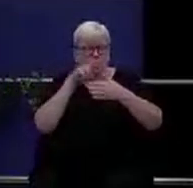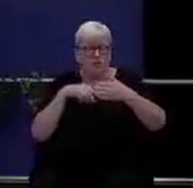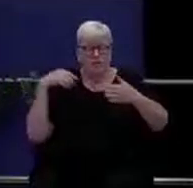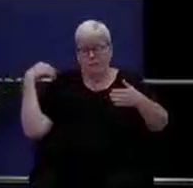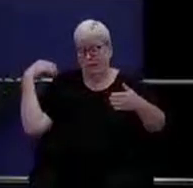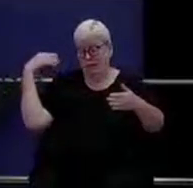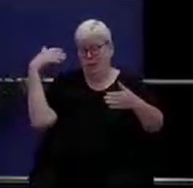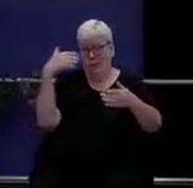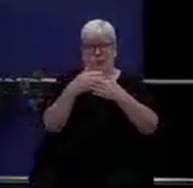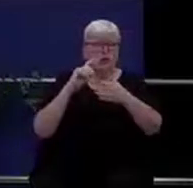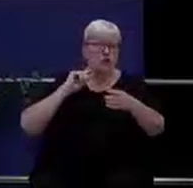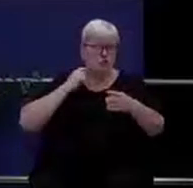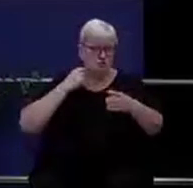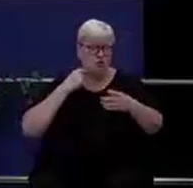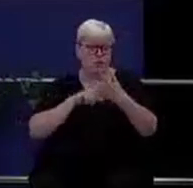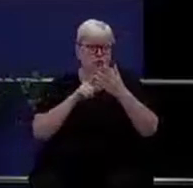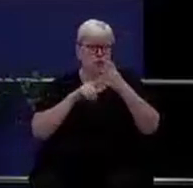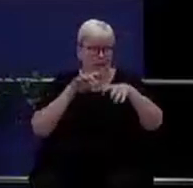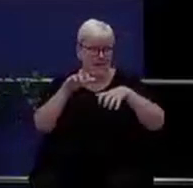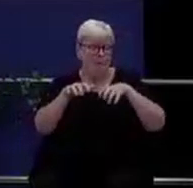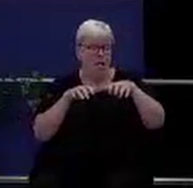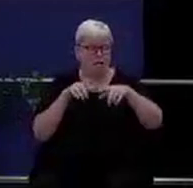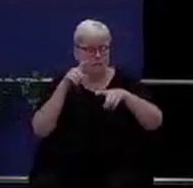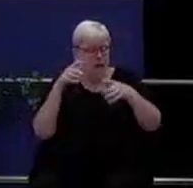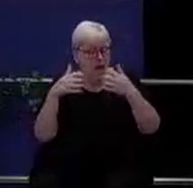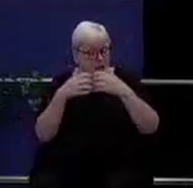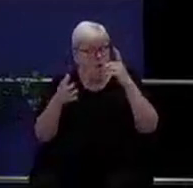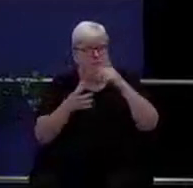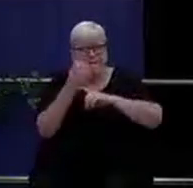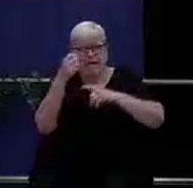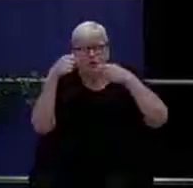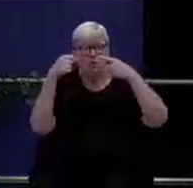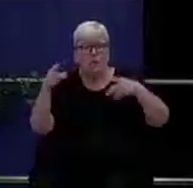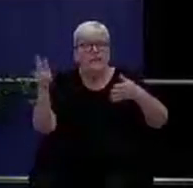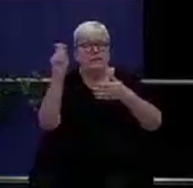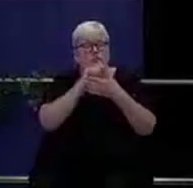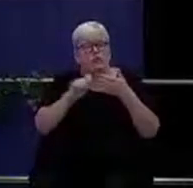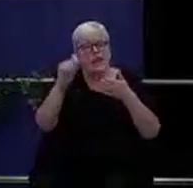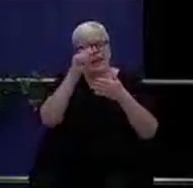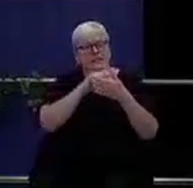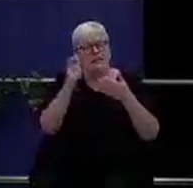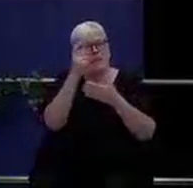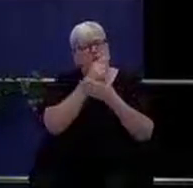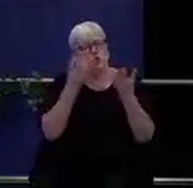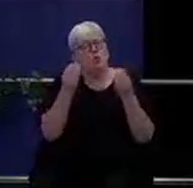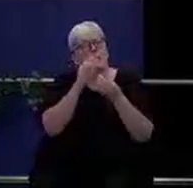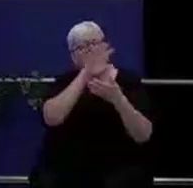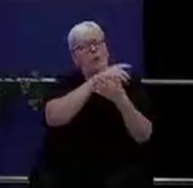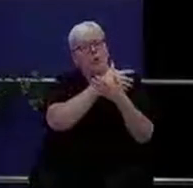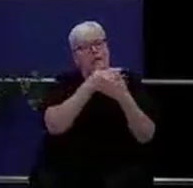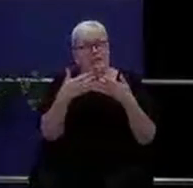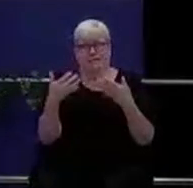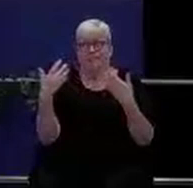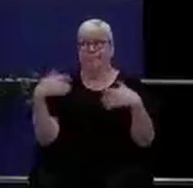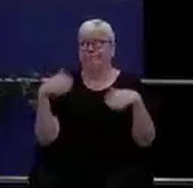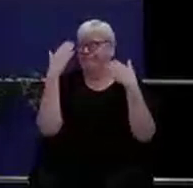you know, how you were able to find ways of writing about it poetically.